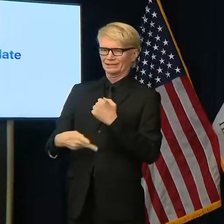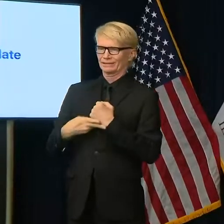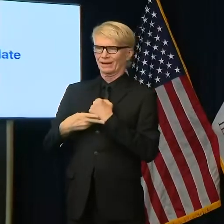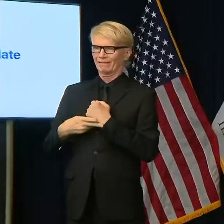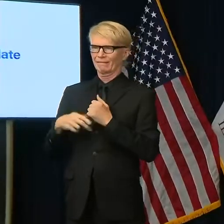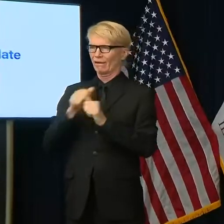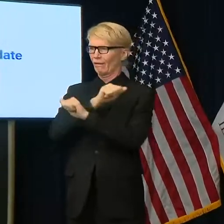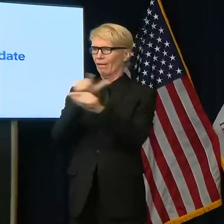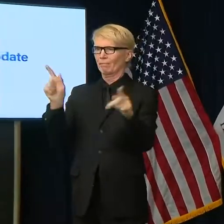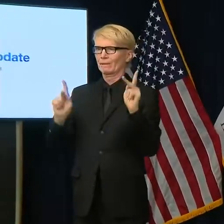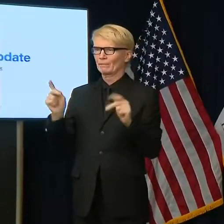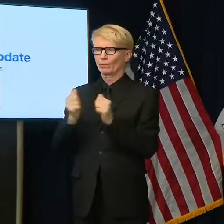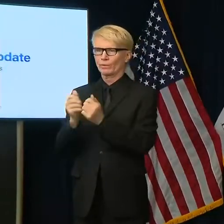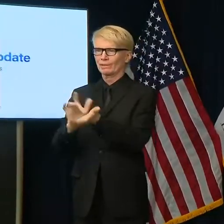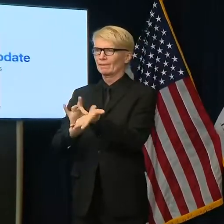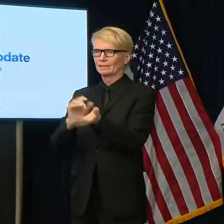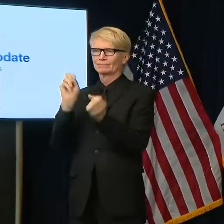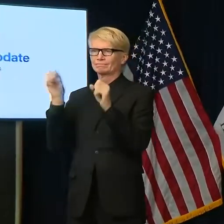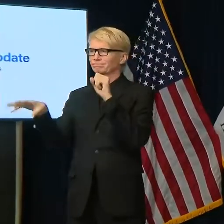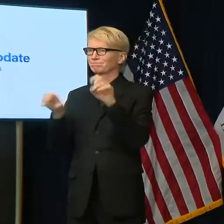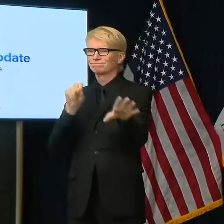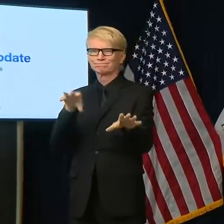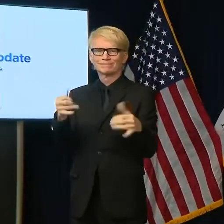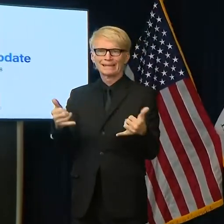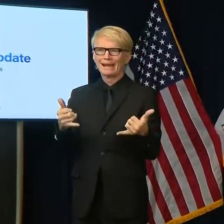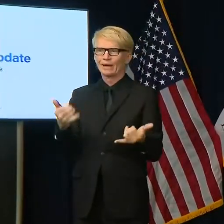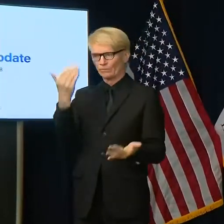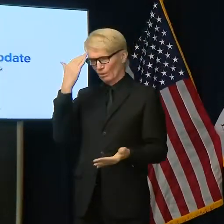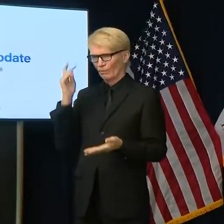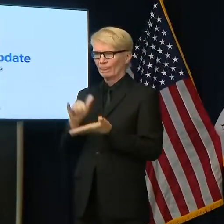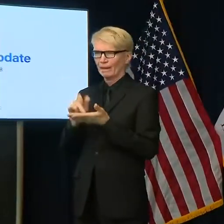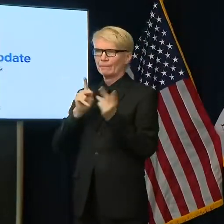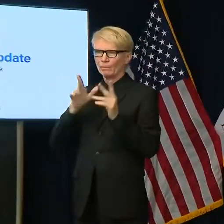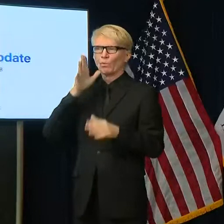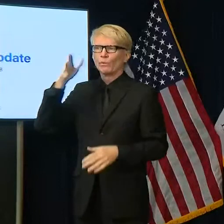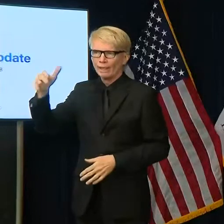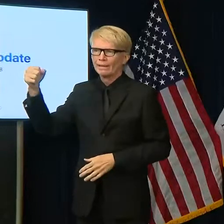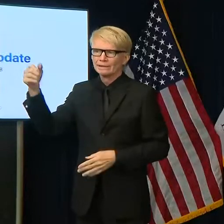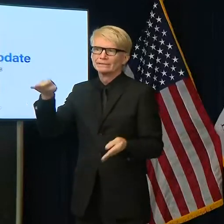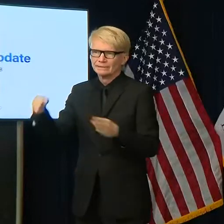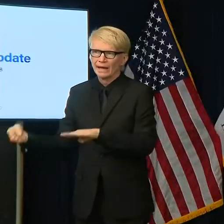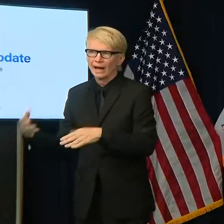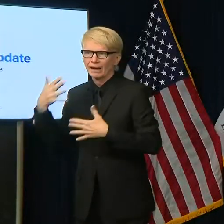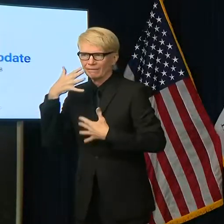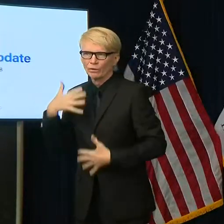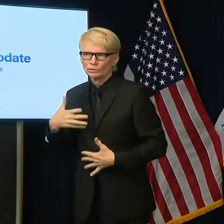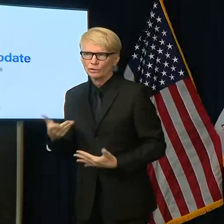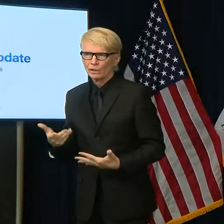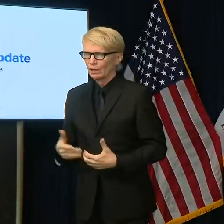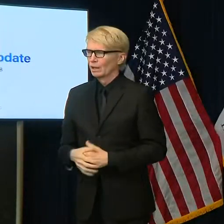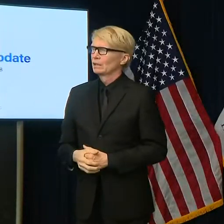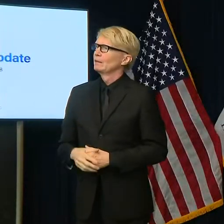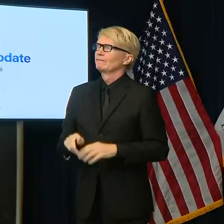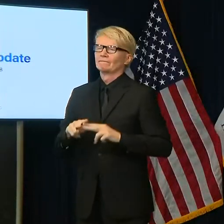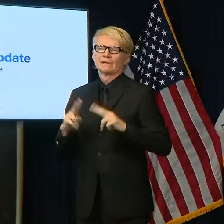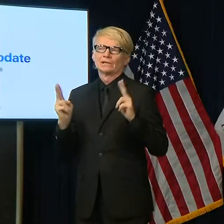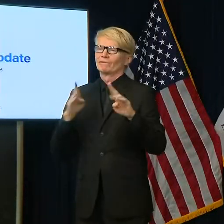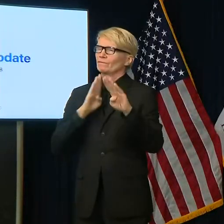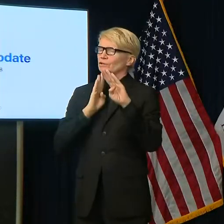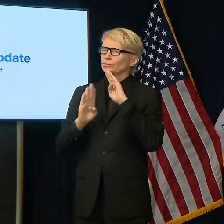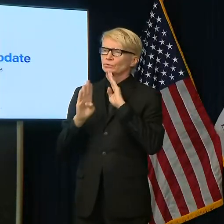everybody, that are going to die. And so it is, I don't know what to say, except it is extraordinarily frustrating,